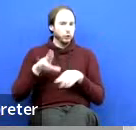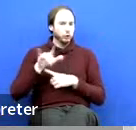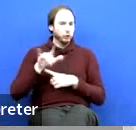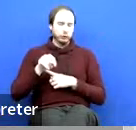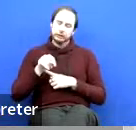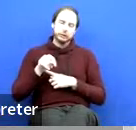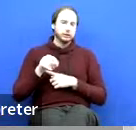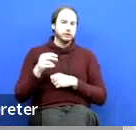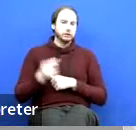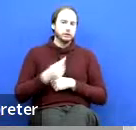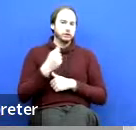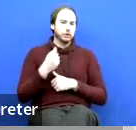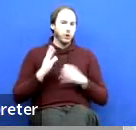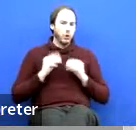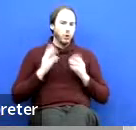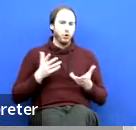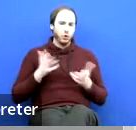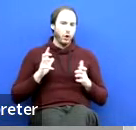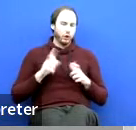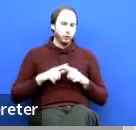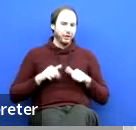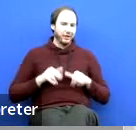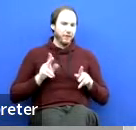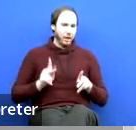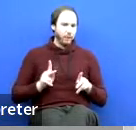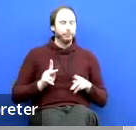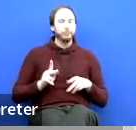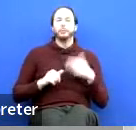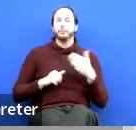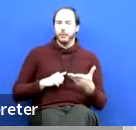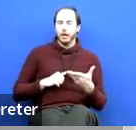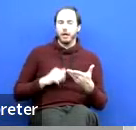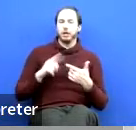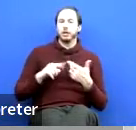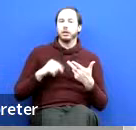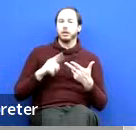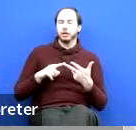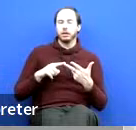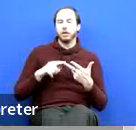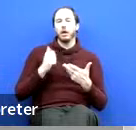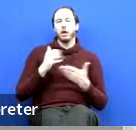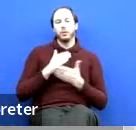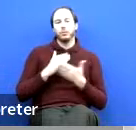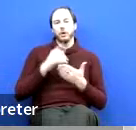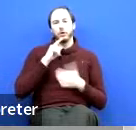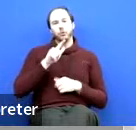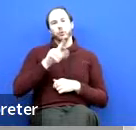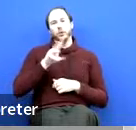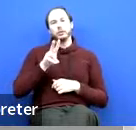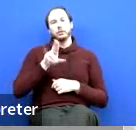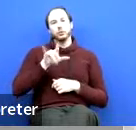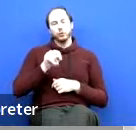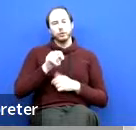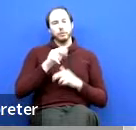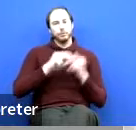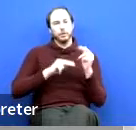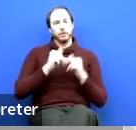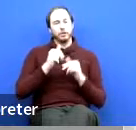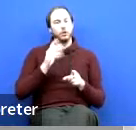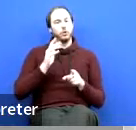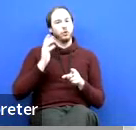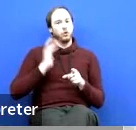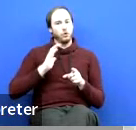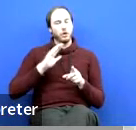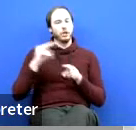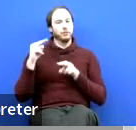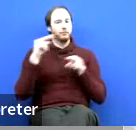something an owner never really wants to do. The second thing, another big element of the plan, is the 26-unit buildings. They were originally facing